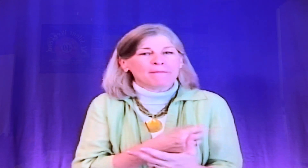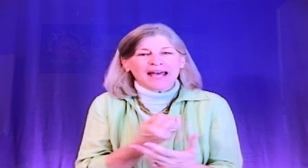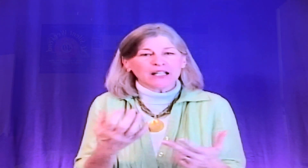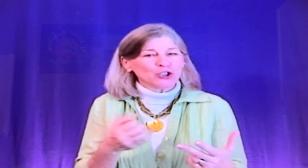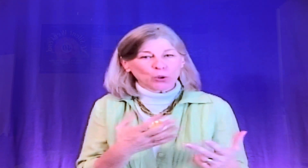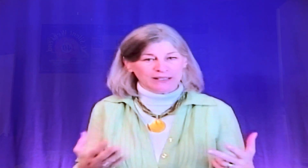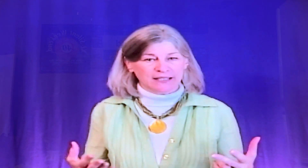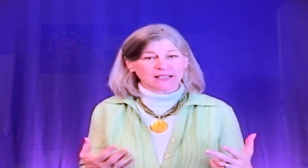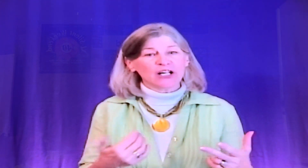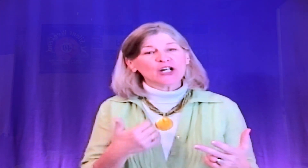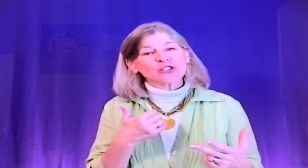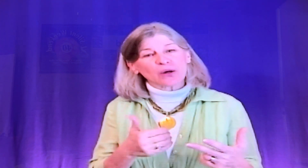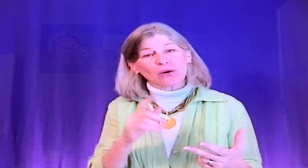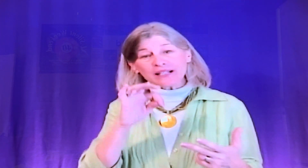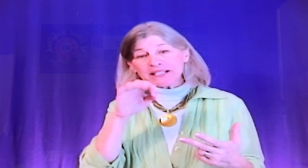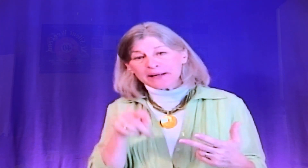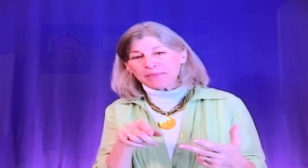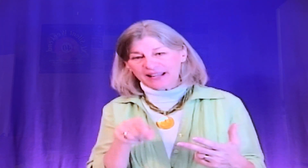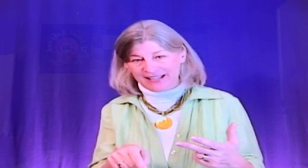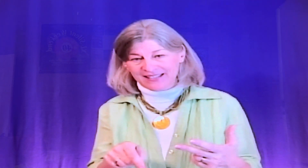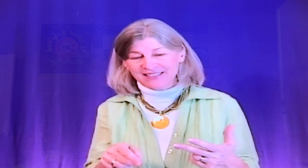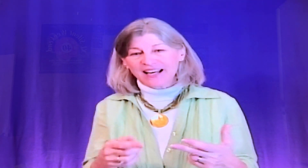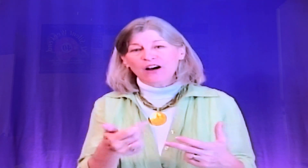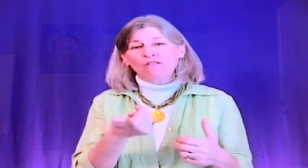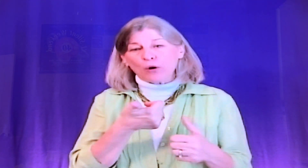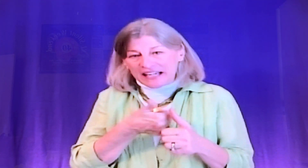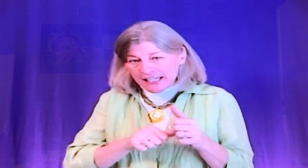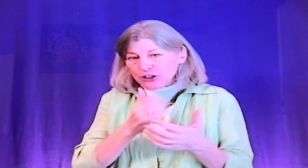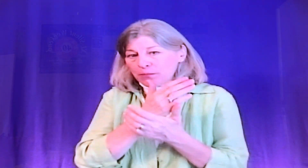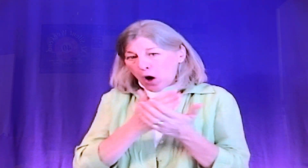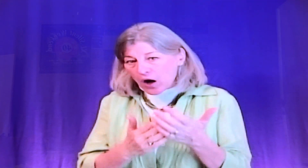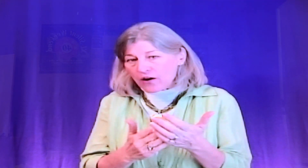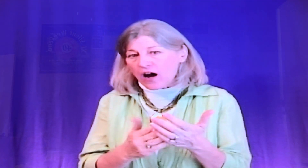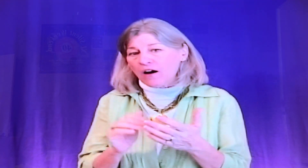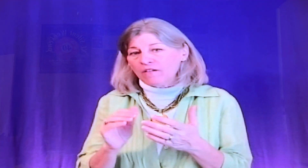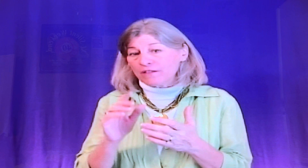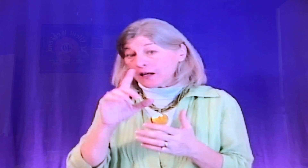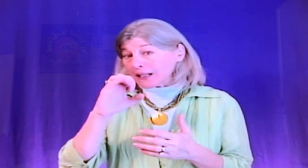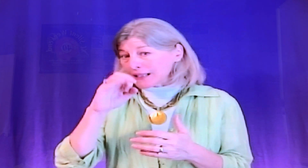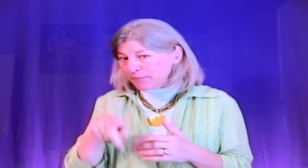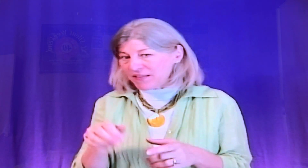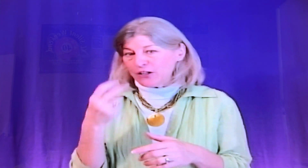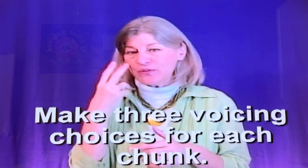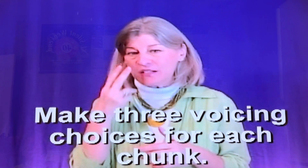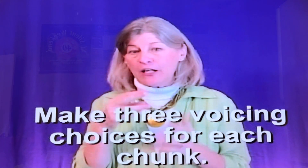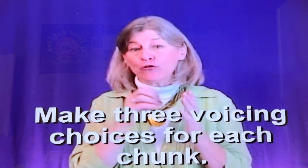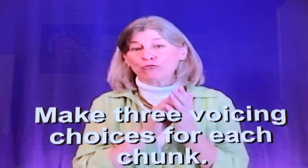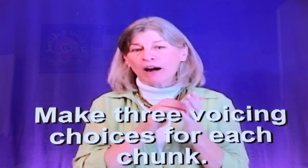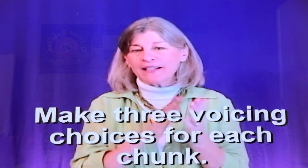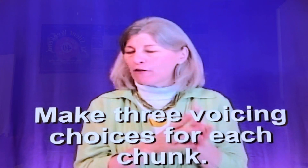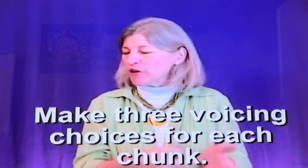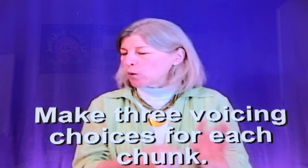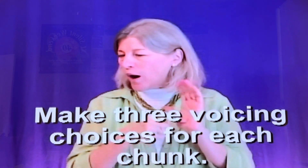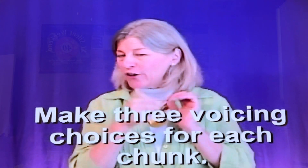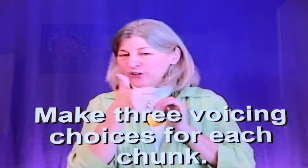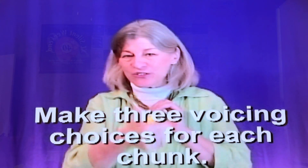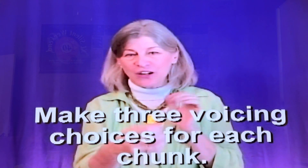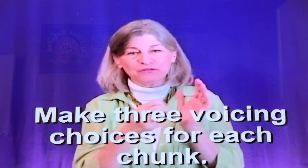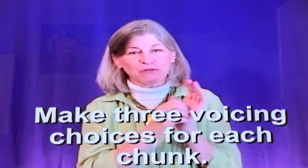many choices. So the tip is, for each part of the clip that you see, to write down, require yourself to write